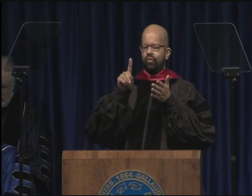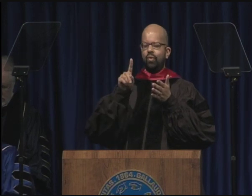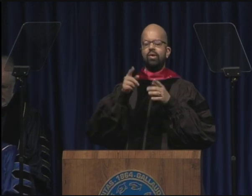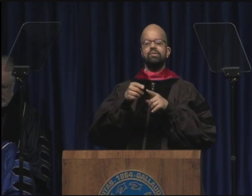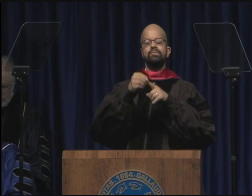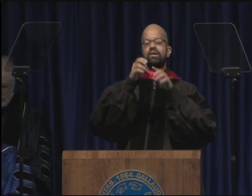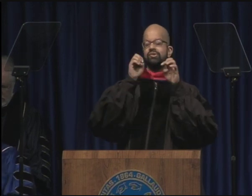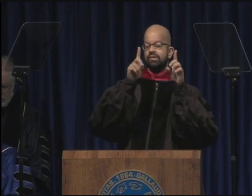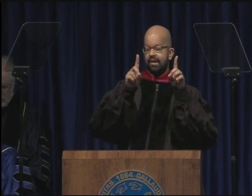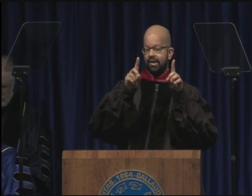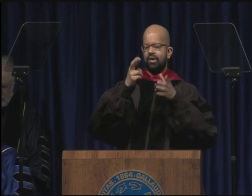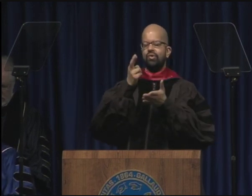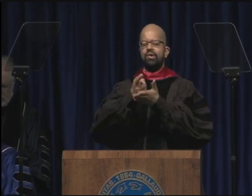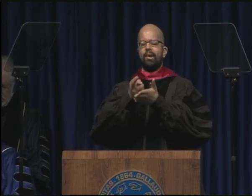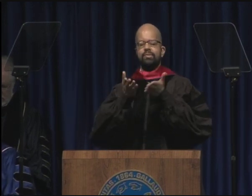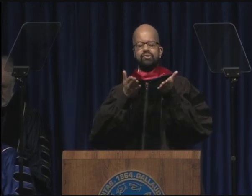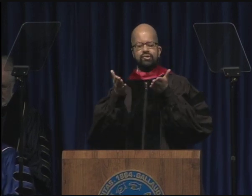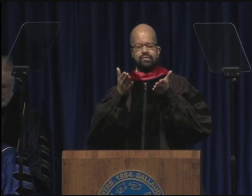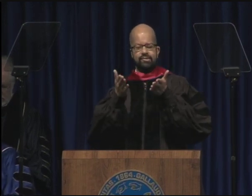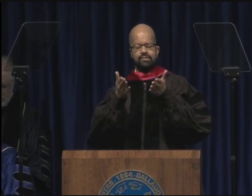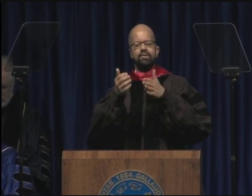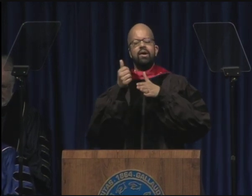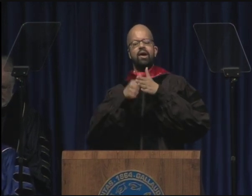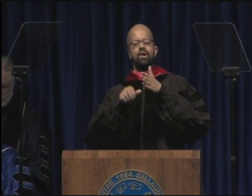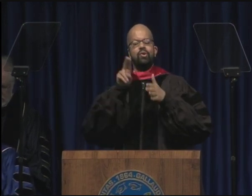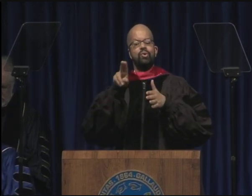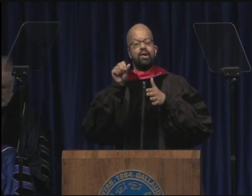Special Education and Rehabilitative Services